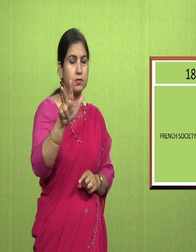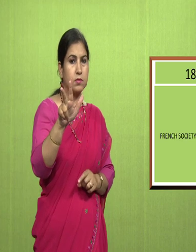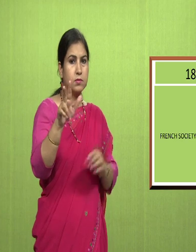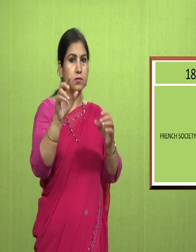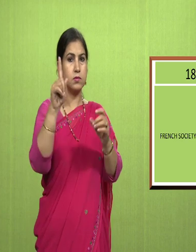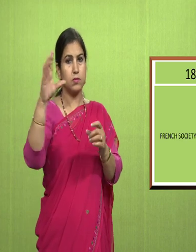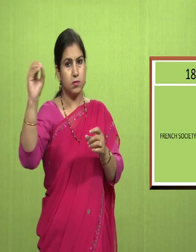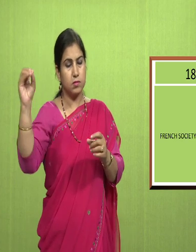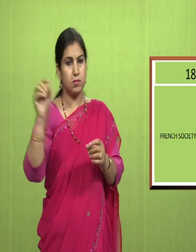century.